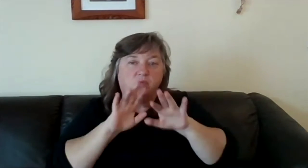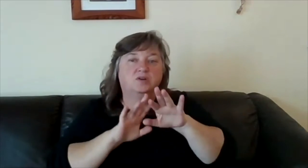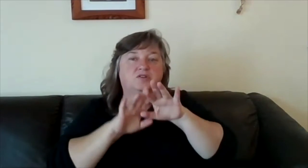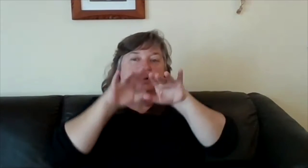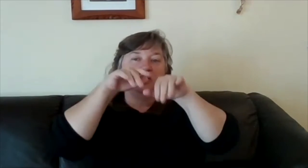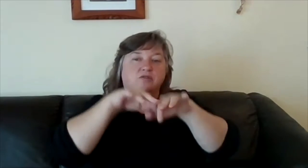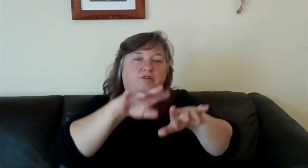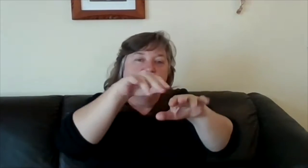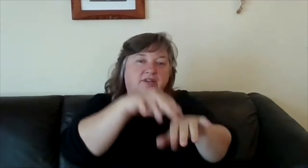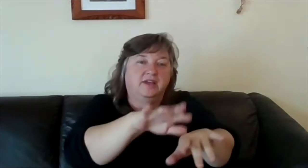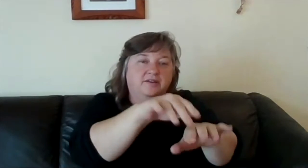Water's all flowing together.